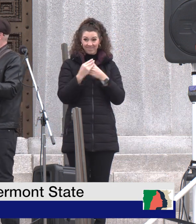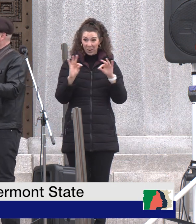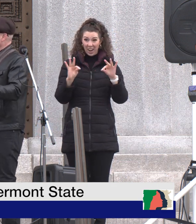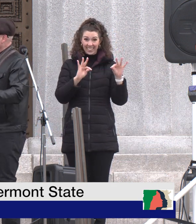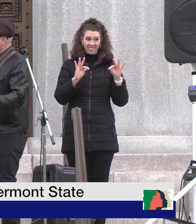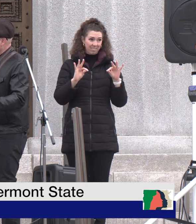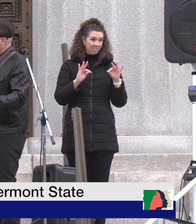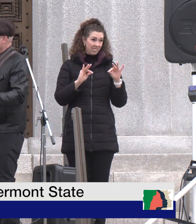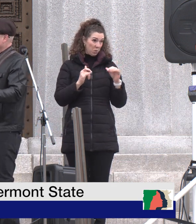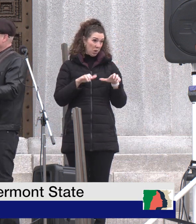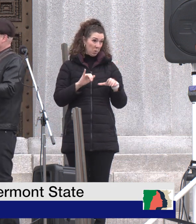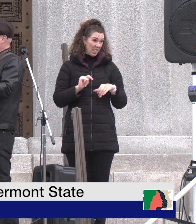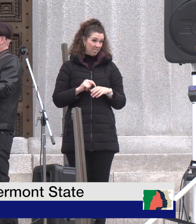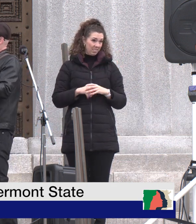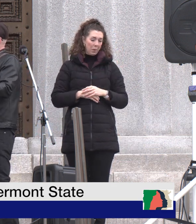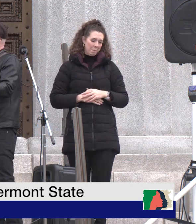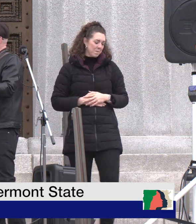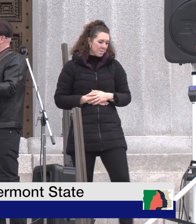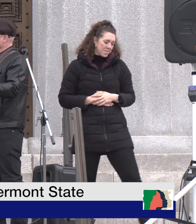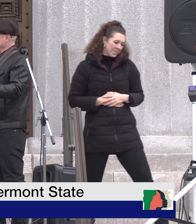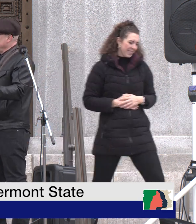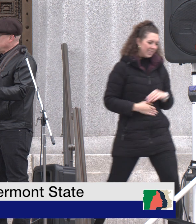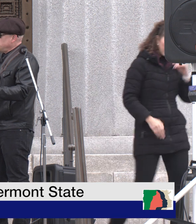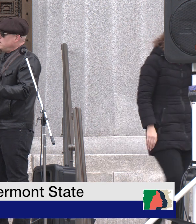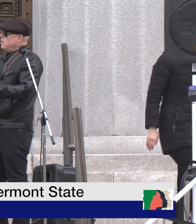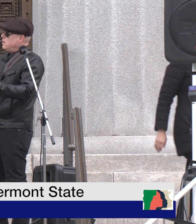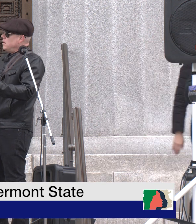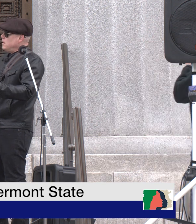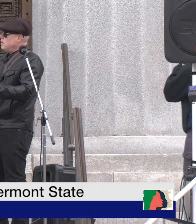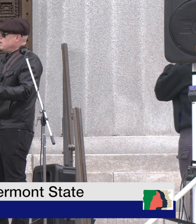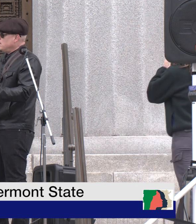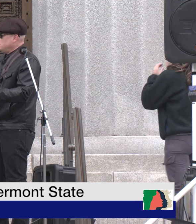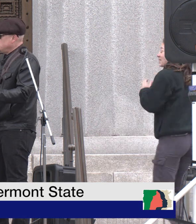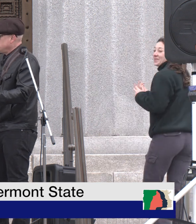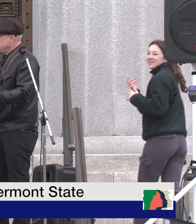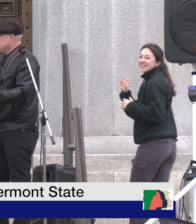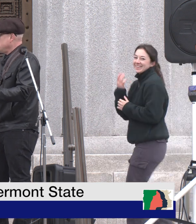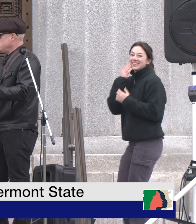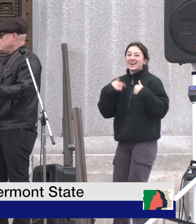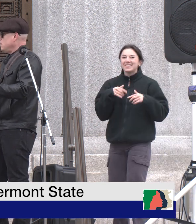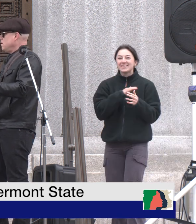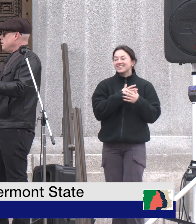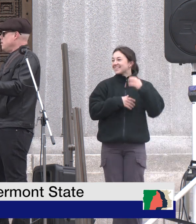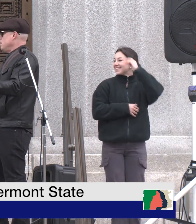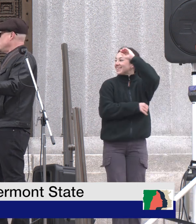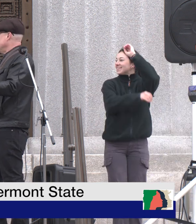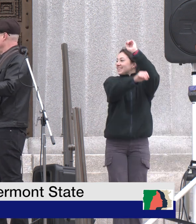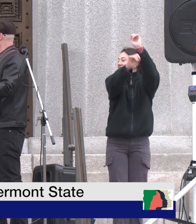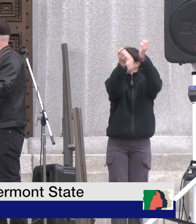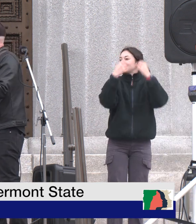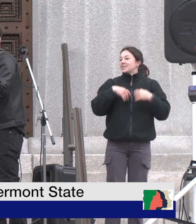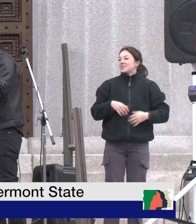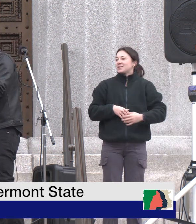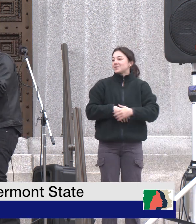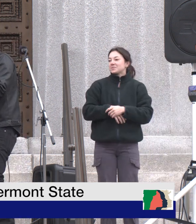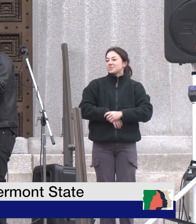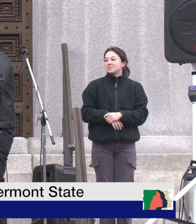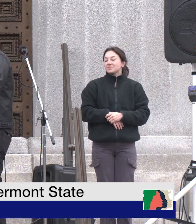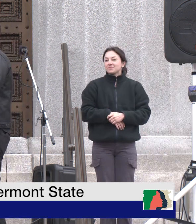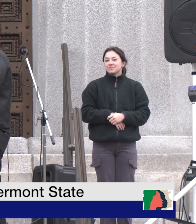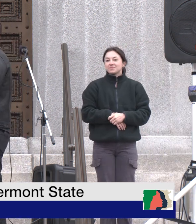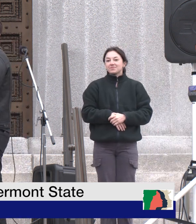right? All right. The song is called At Last by one of my heroes, Miss Ella James.